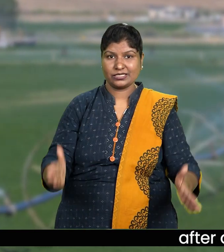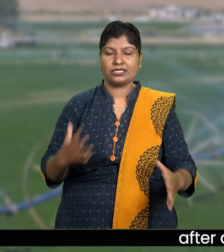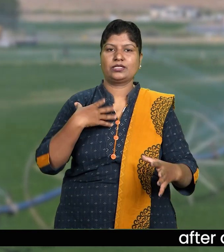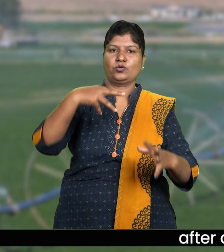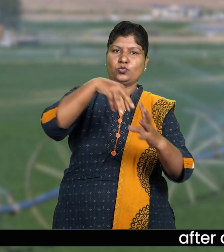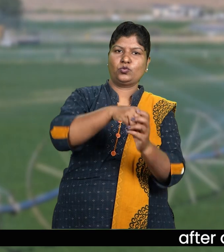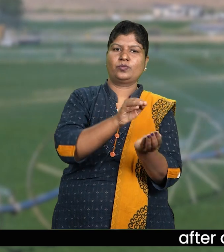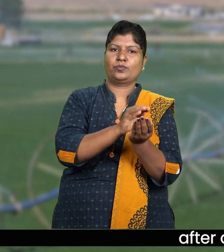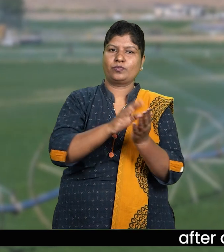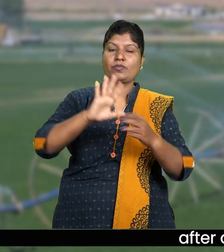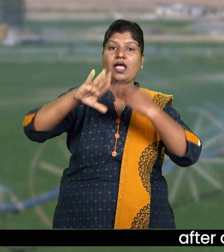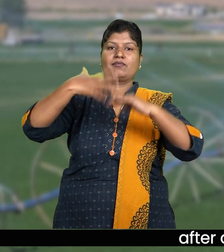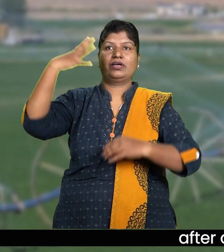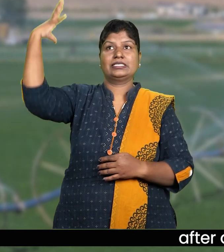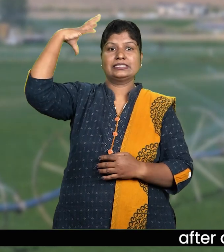sunlight.